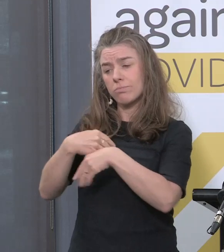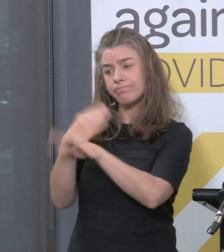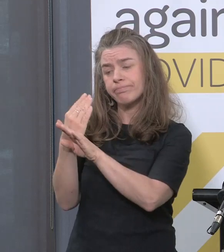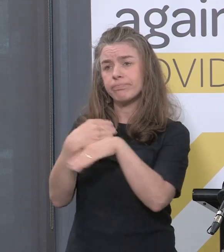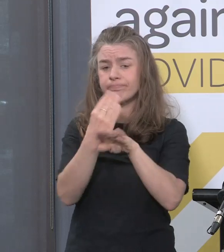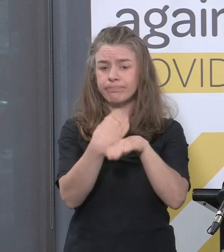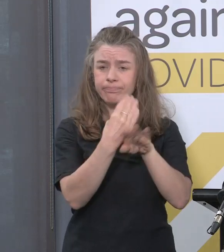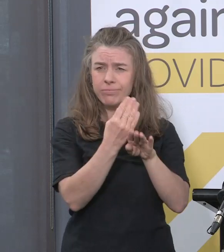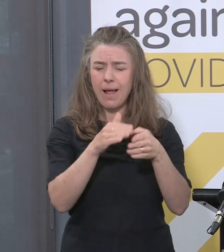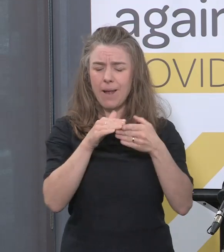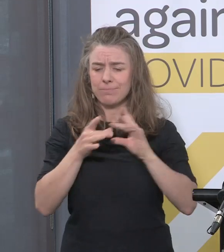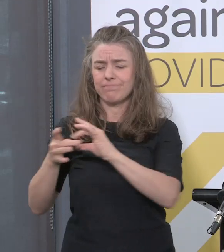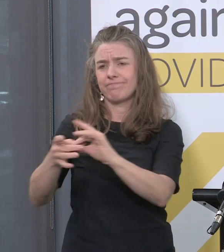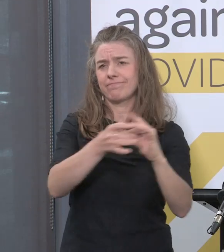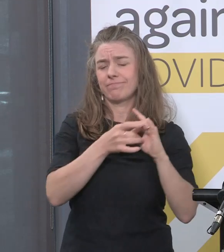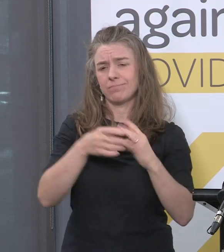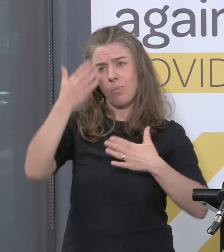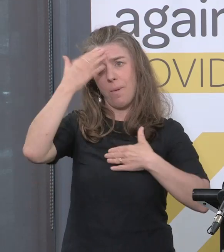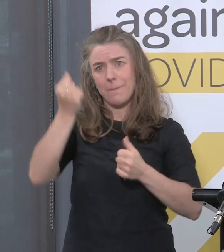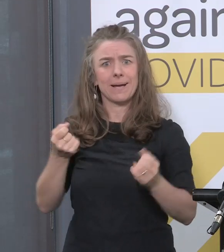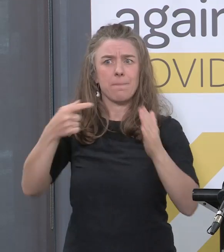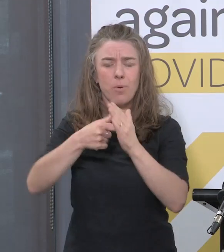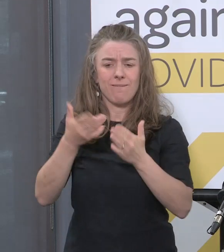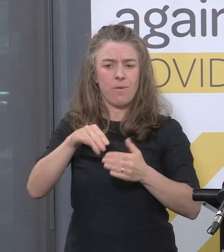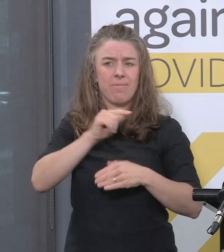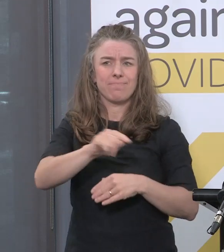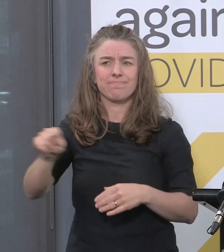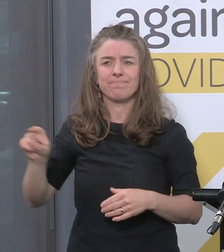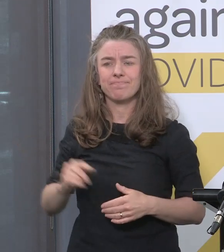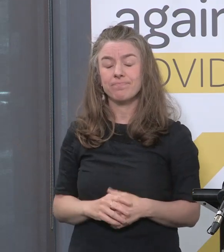helps us stay all connected, but it's good for our mental well-being.